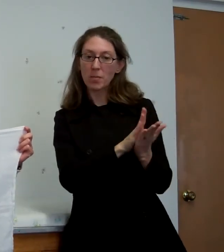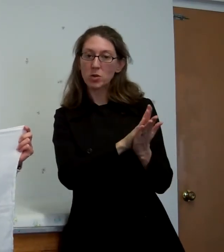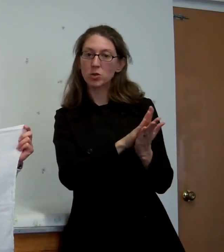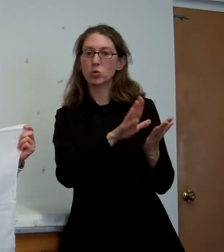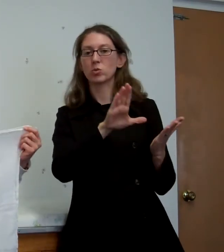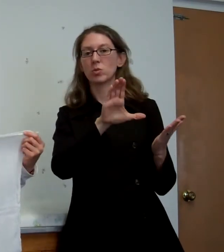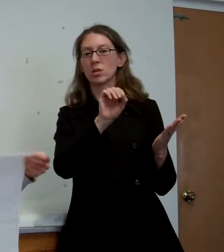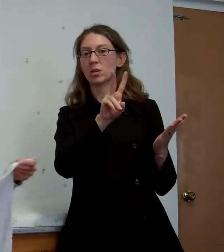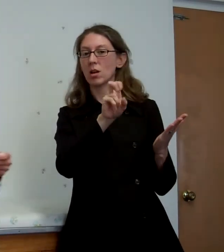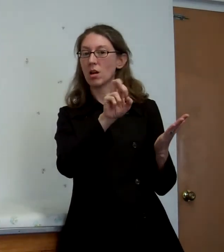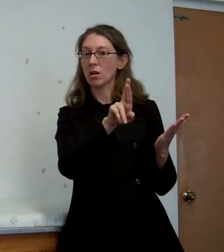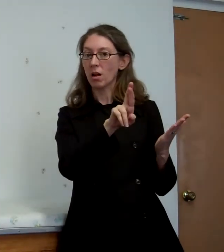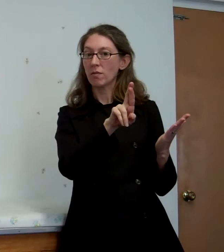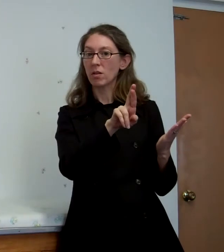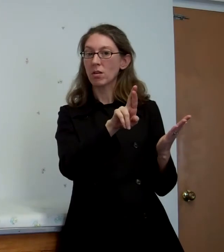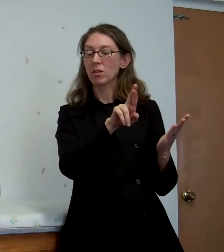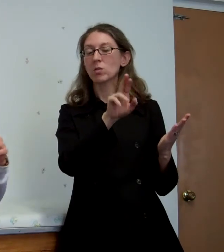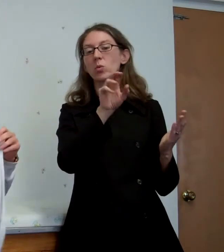on your baby.